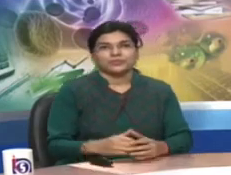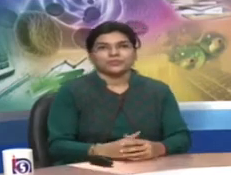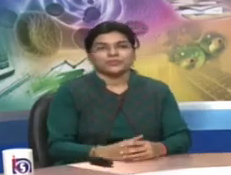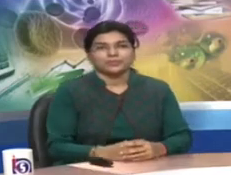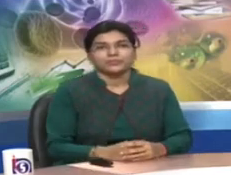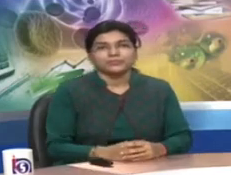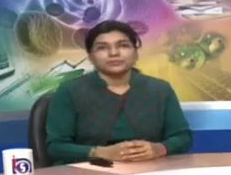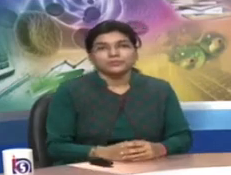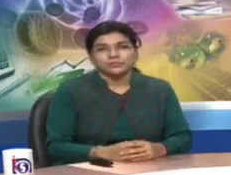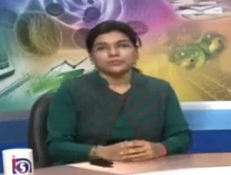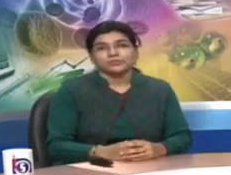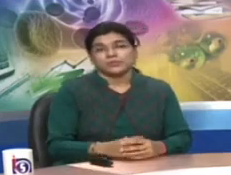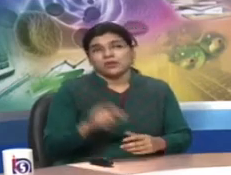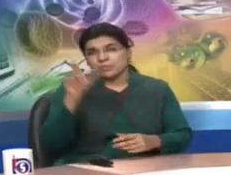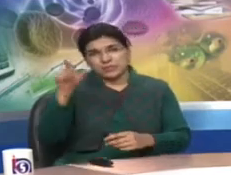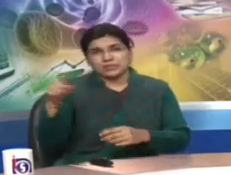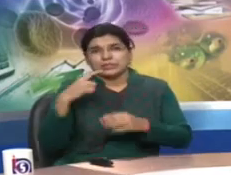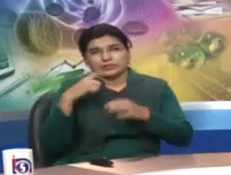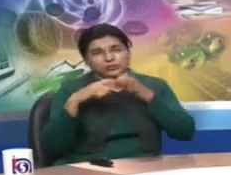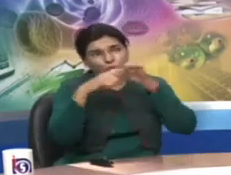Further, he asks,